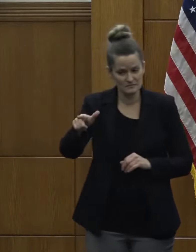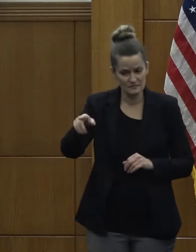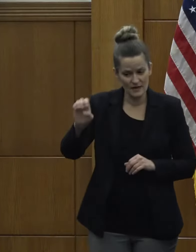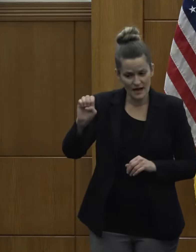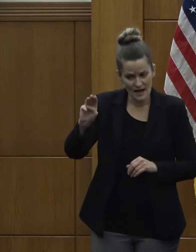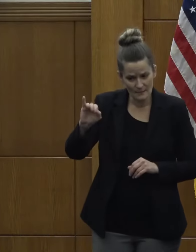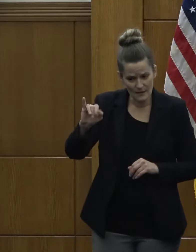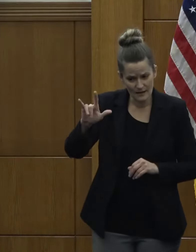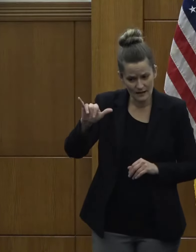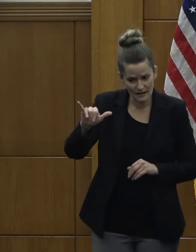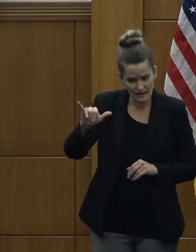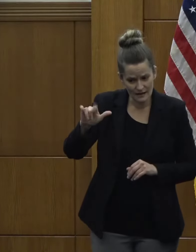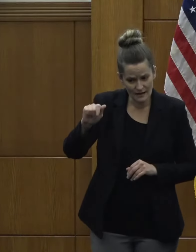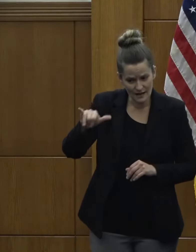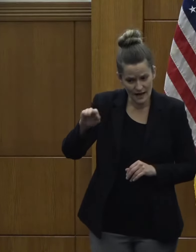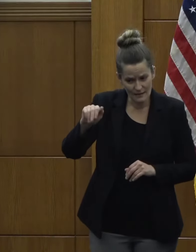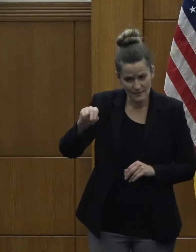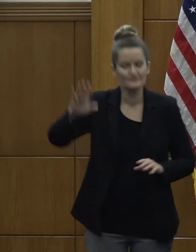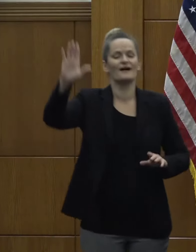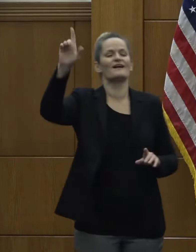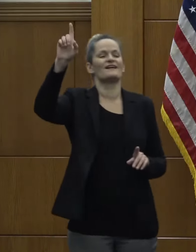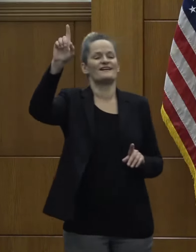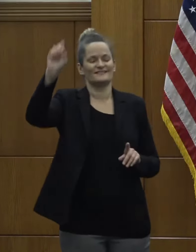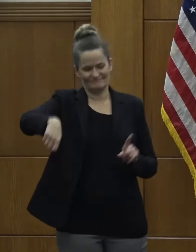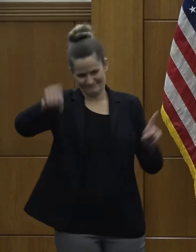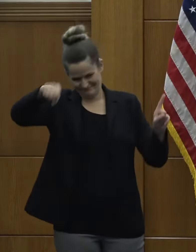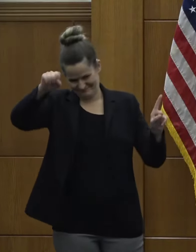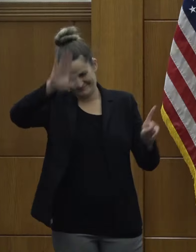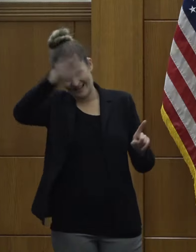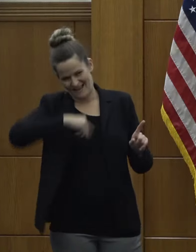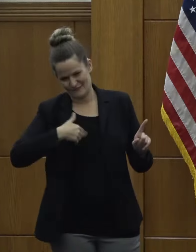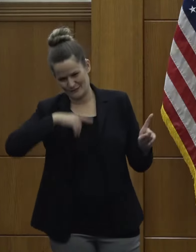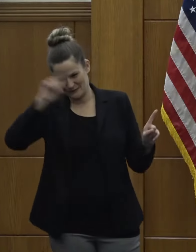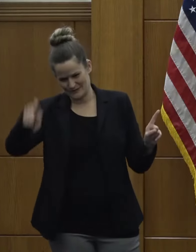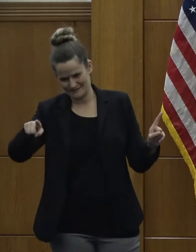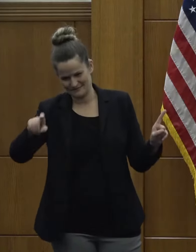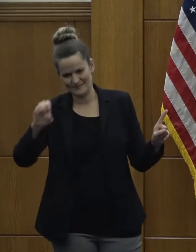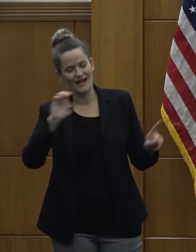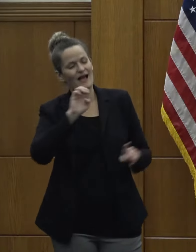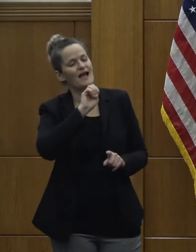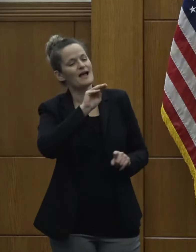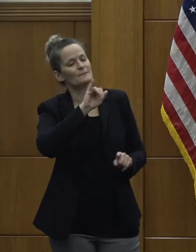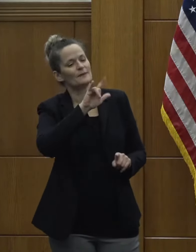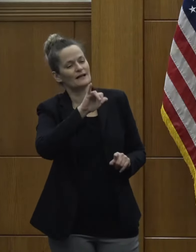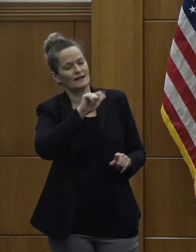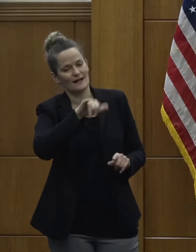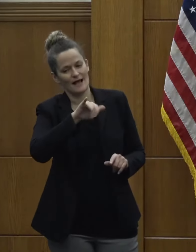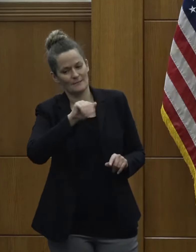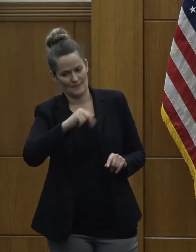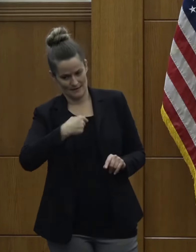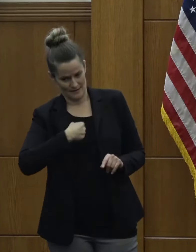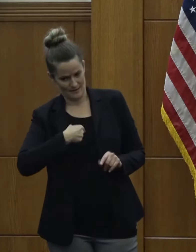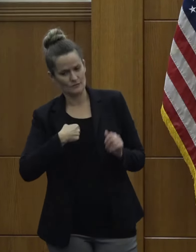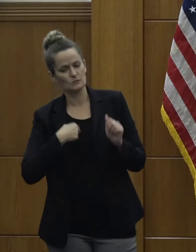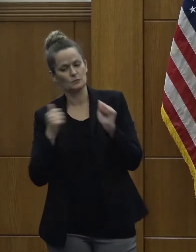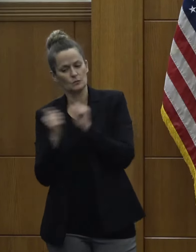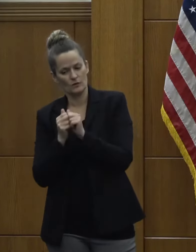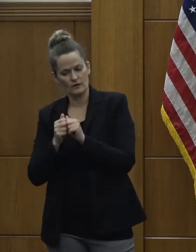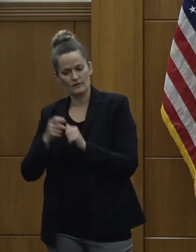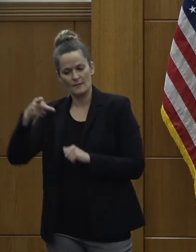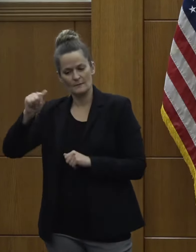Sure, I will ask one. Emily Lehman with patch.com. Can you hear me? Yes, we